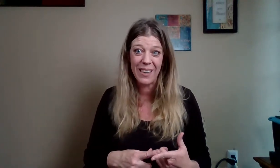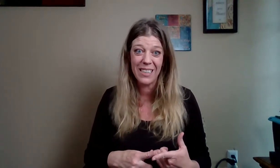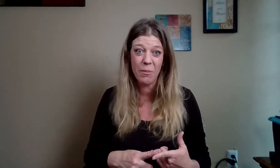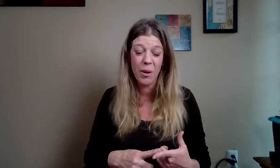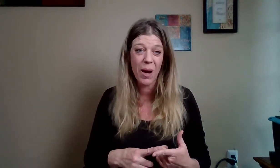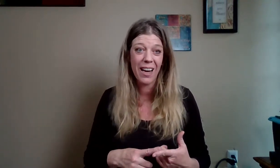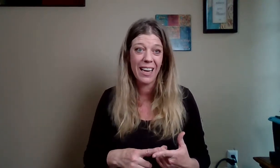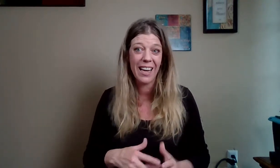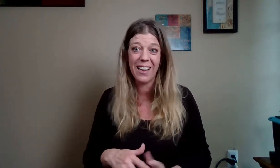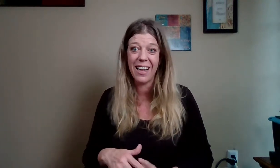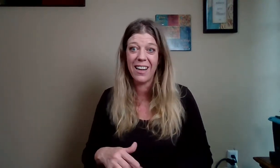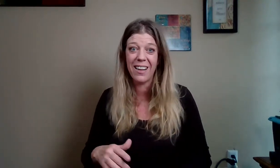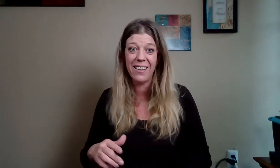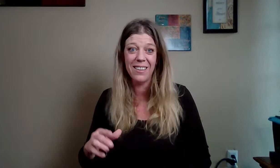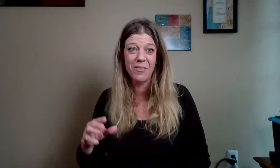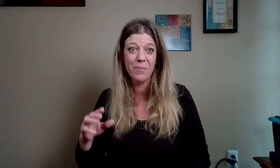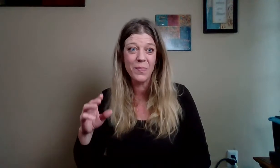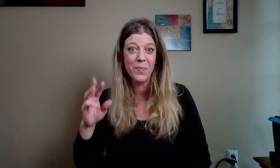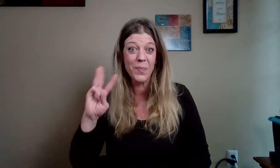Will. W-I-L-L.